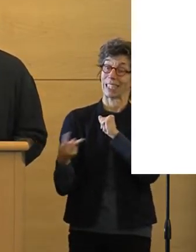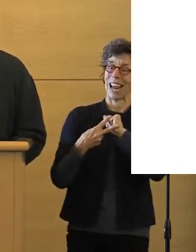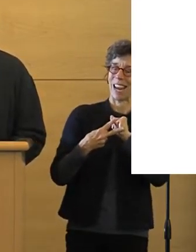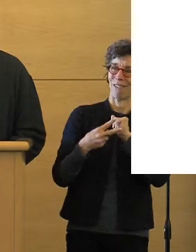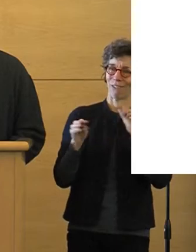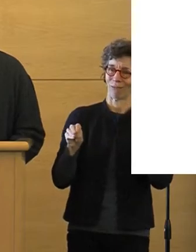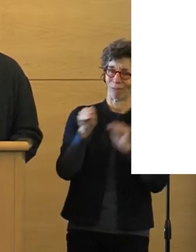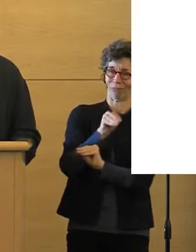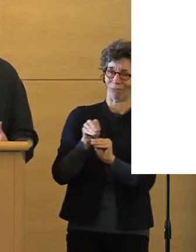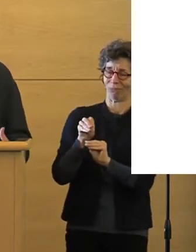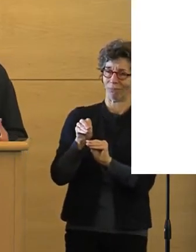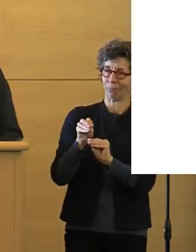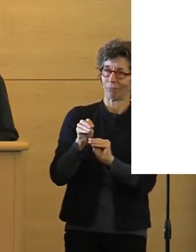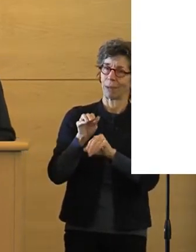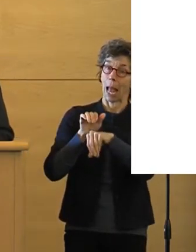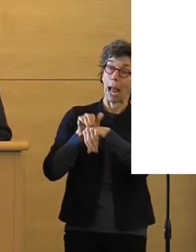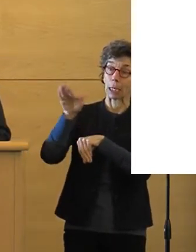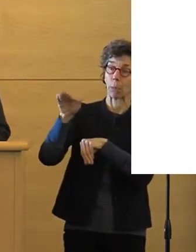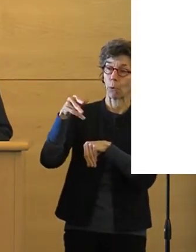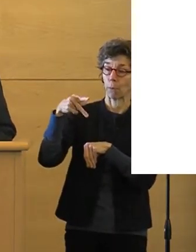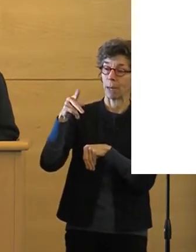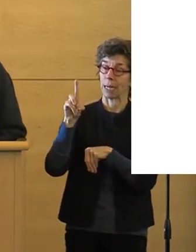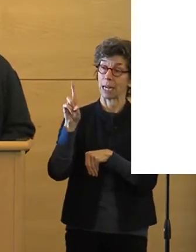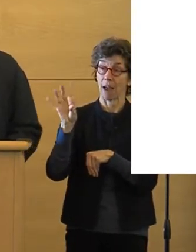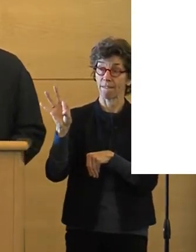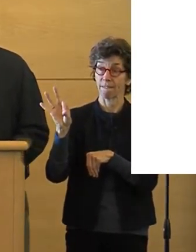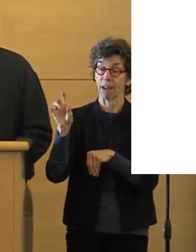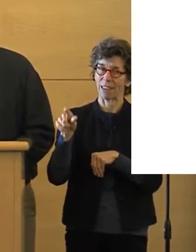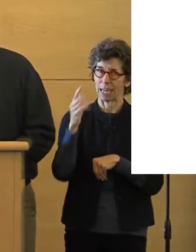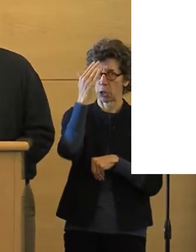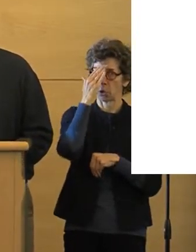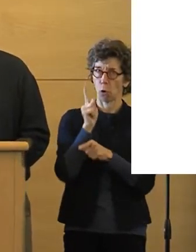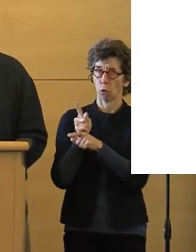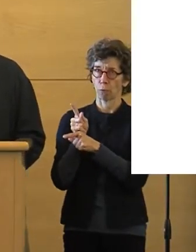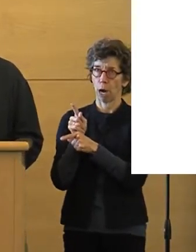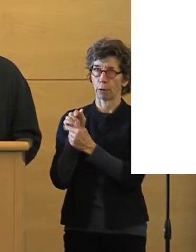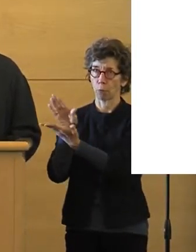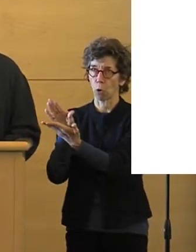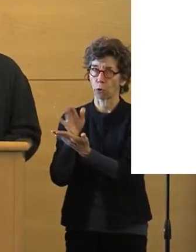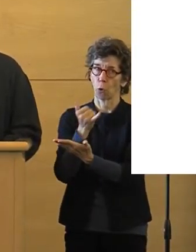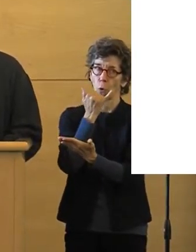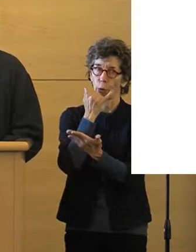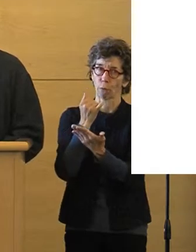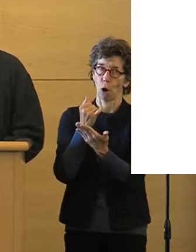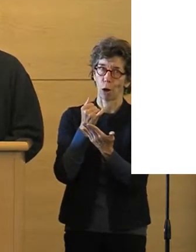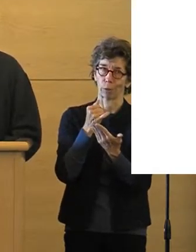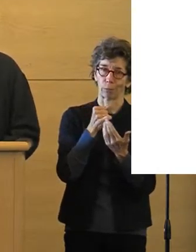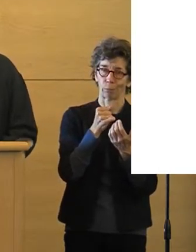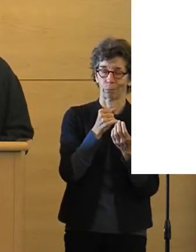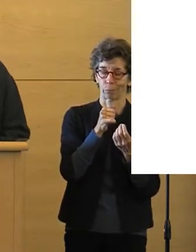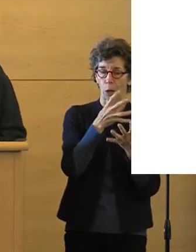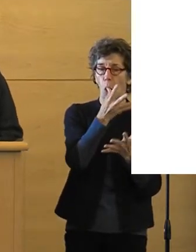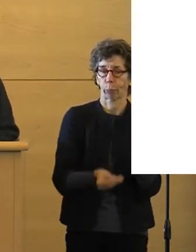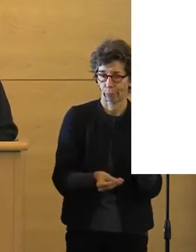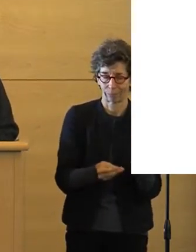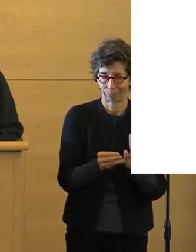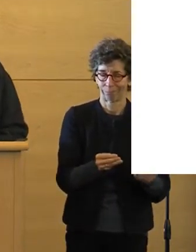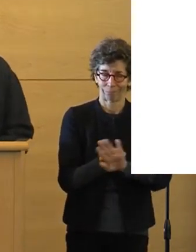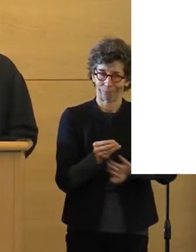tools. And then web development and content authors need to know how to create an accessible document and which